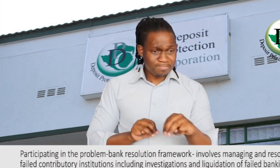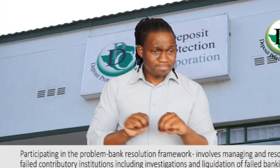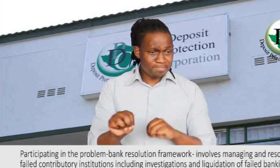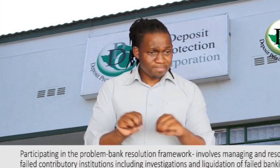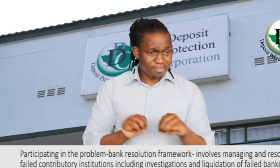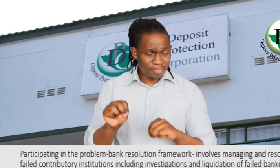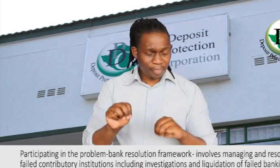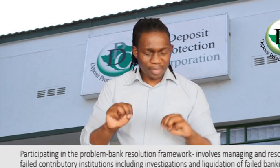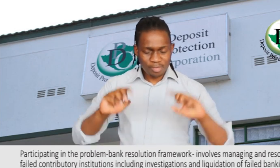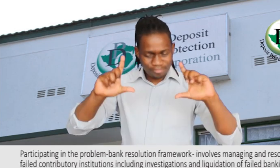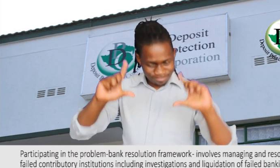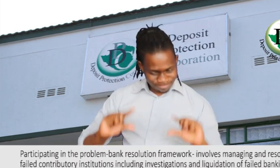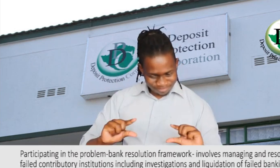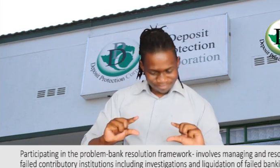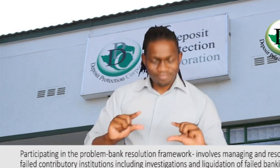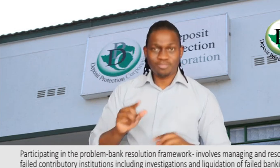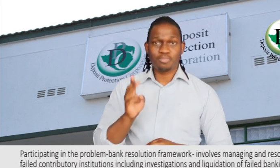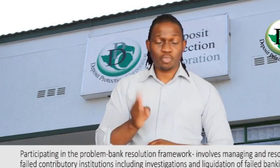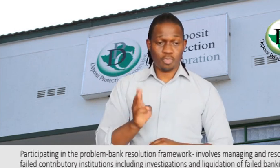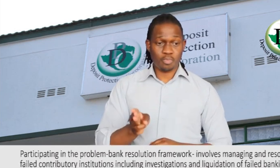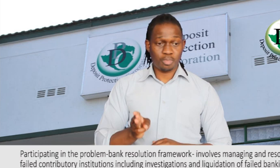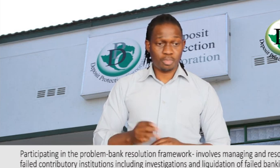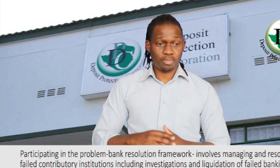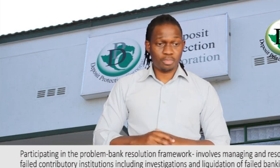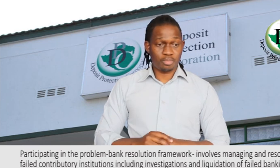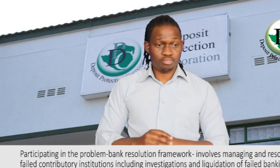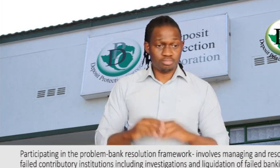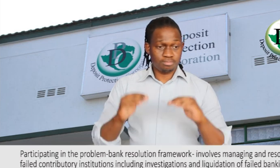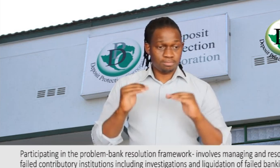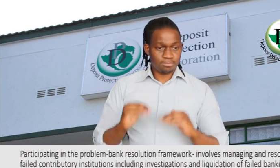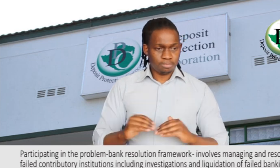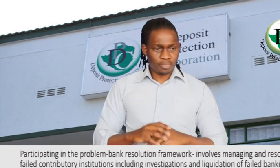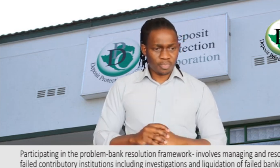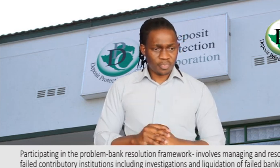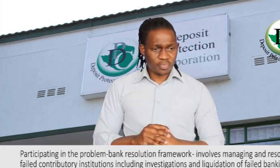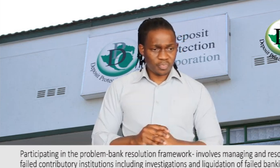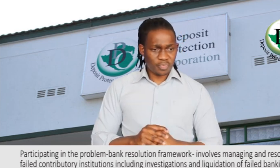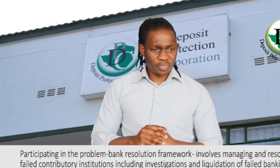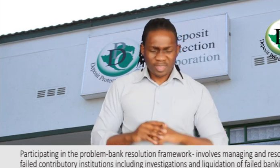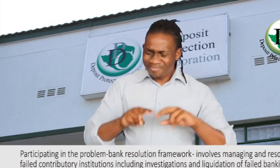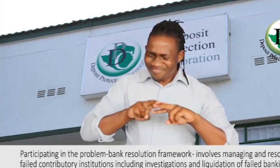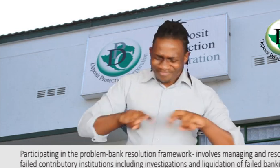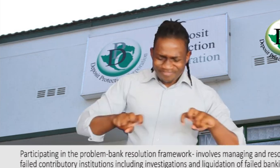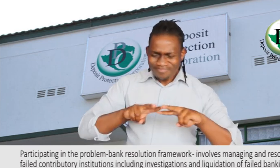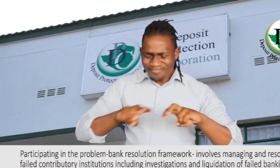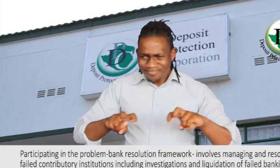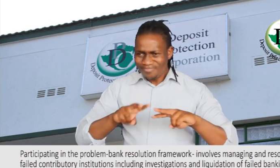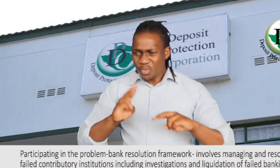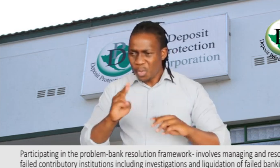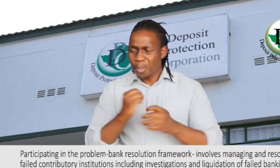Participating in the Problem Bank Resolution Framework involves managing and resolving failing or failed contributory